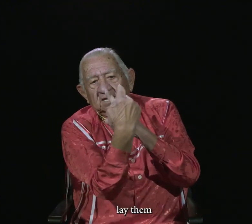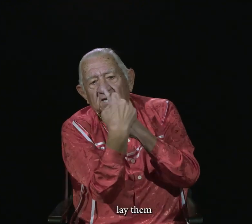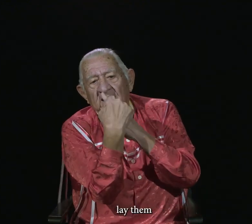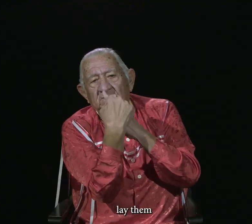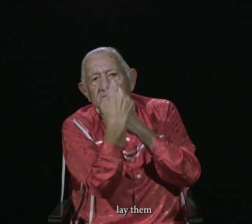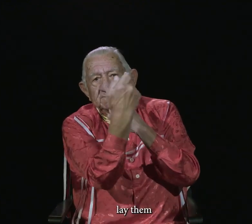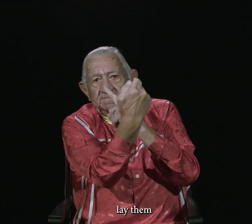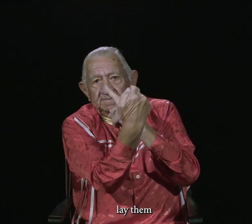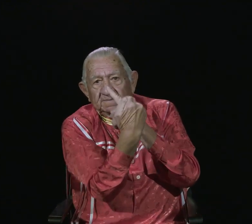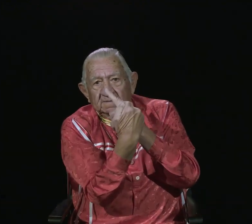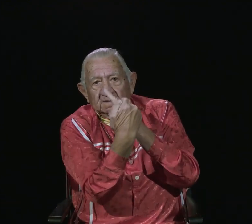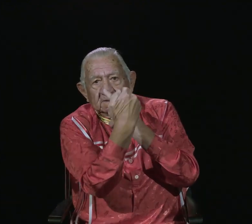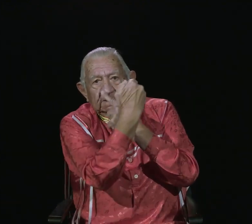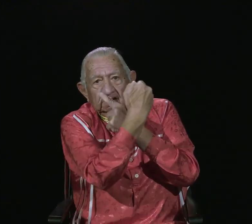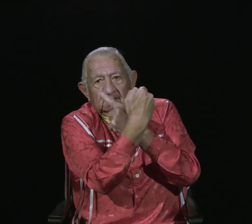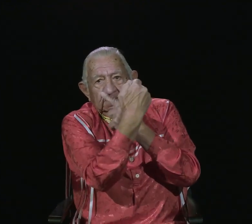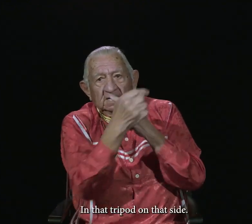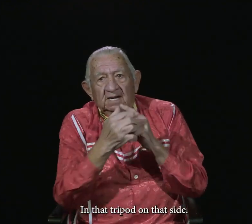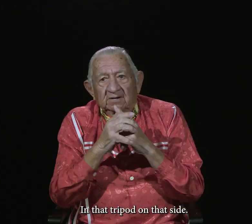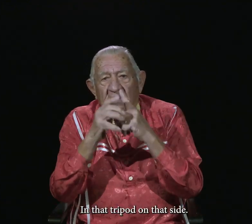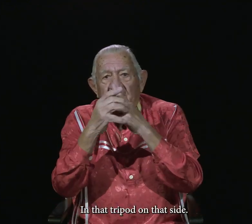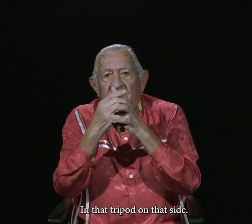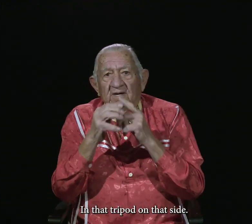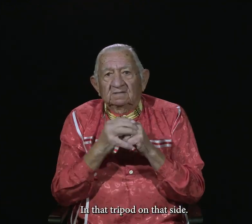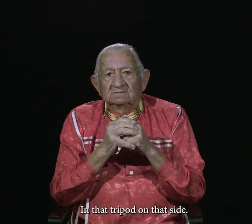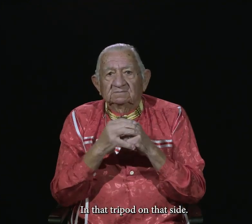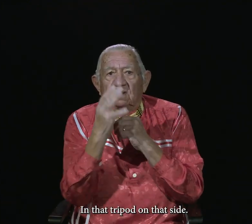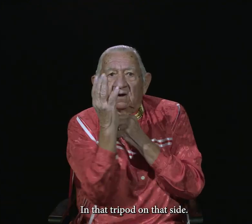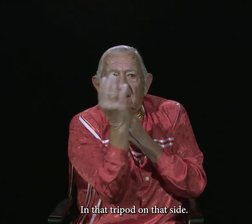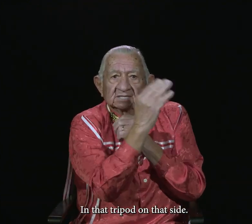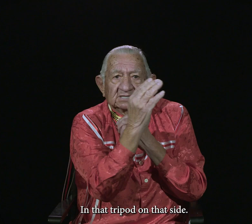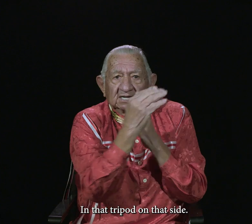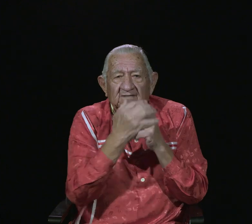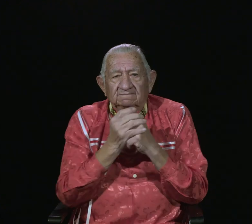lay them in that tripod on that side.